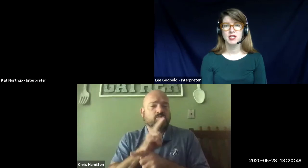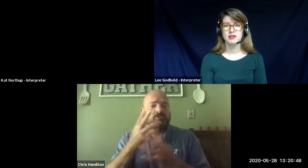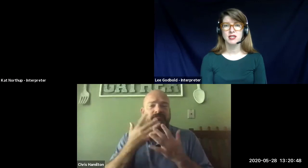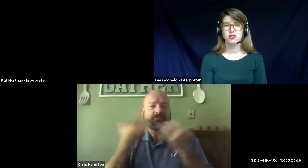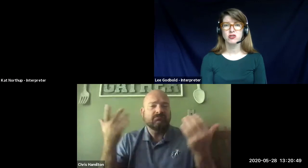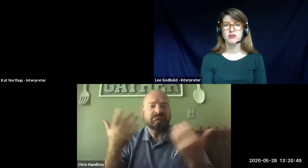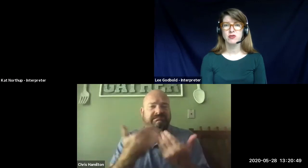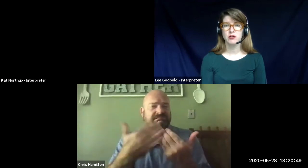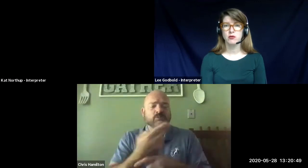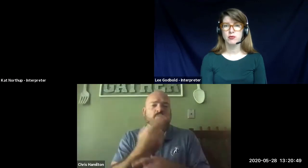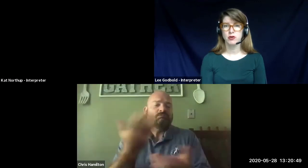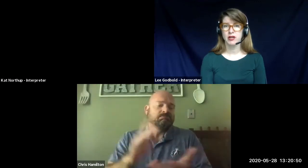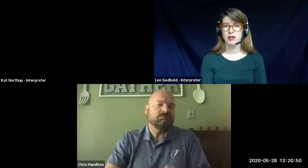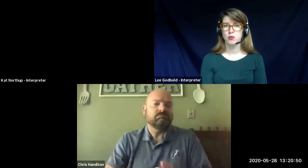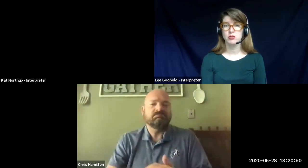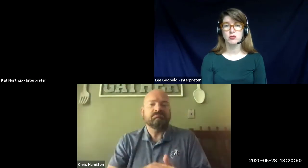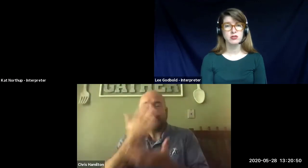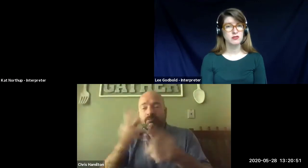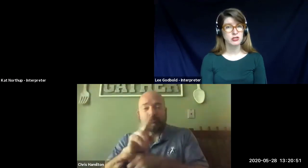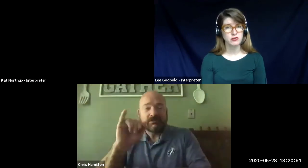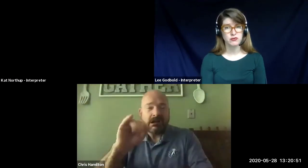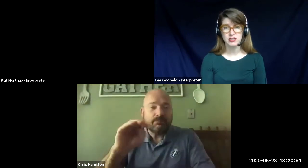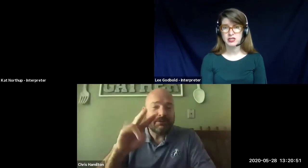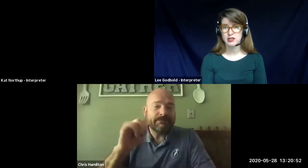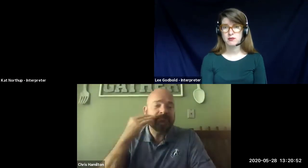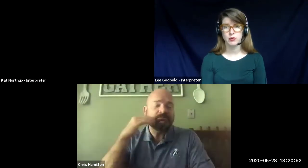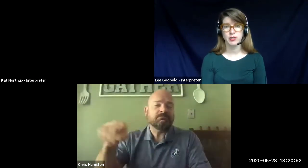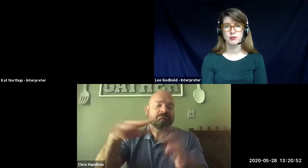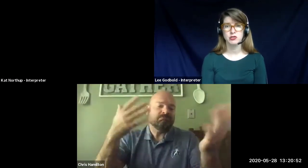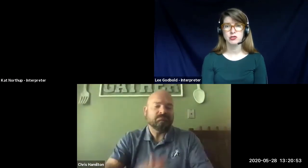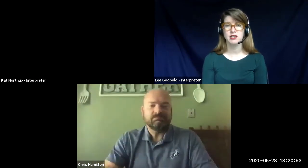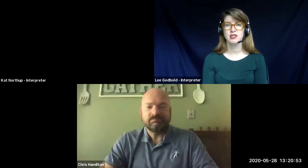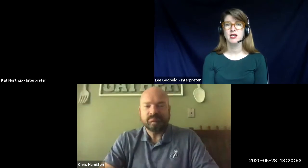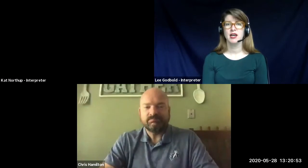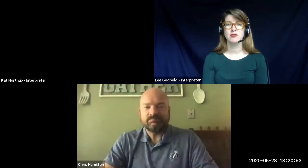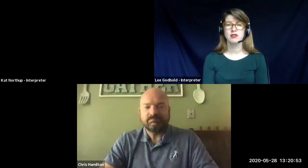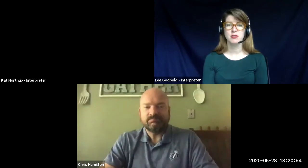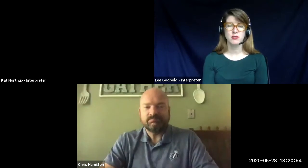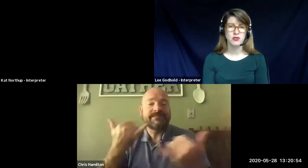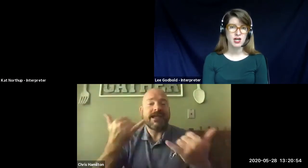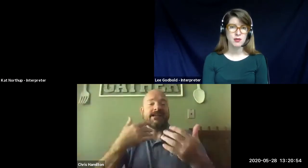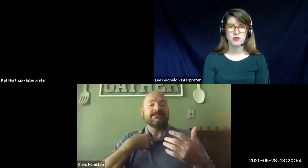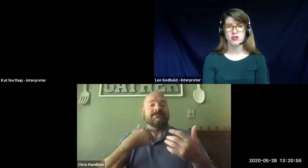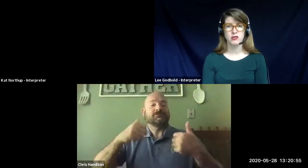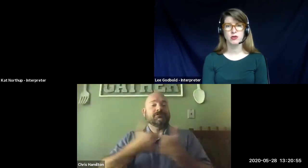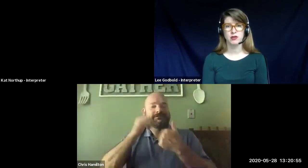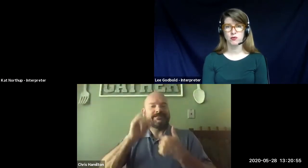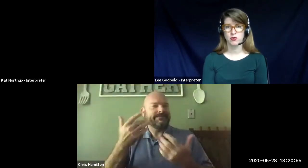but that ScreenFlow program was relatively user-friendly. We were able to use that. I know some people have used iMovies or other programs